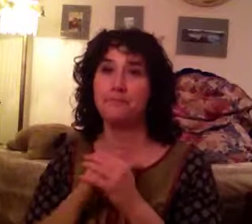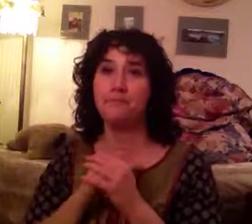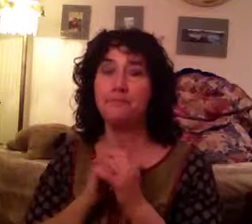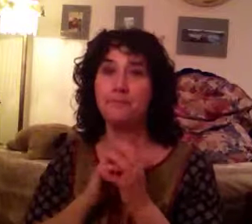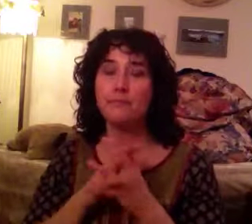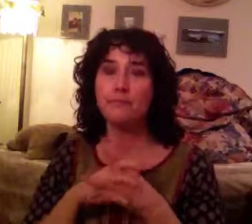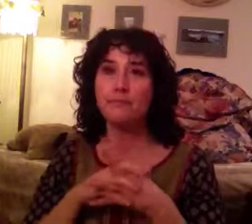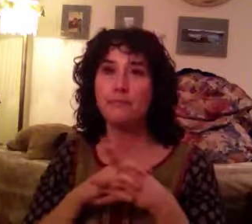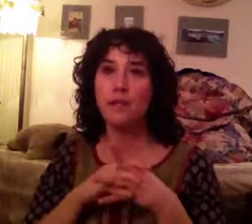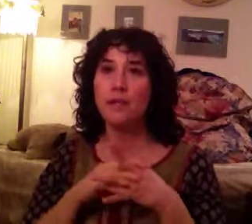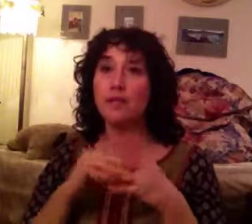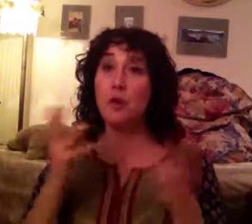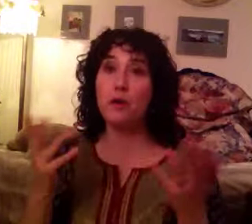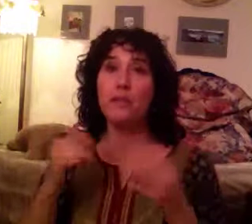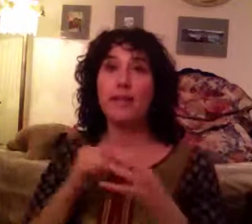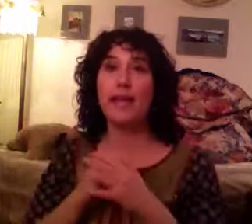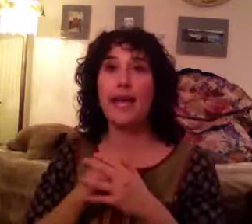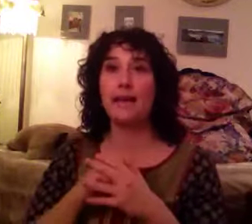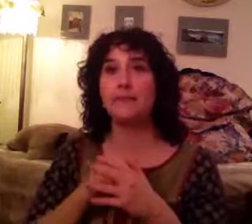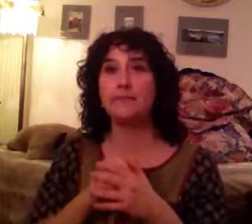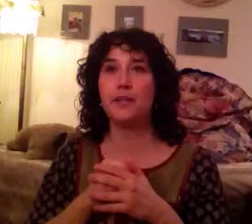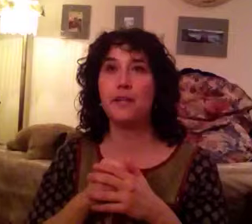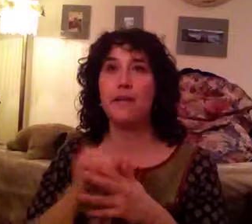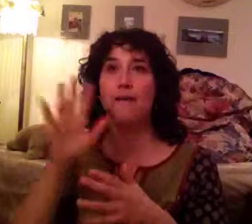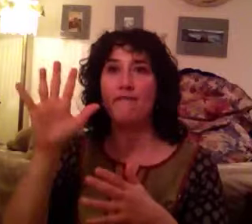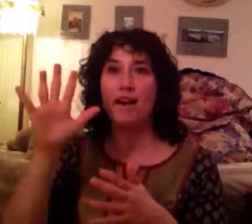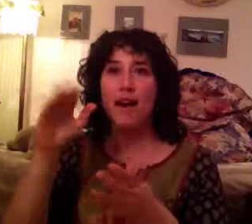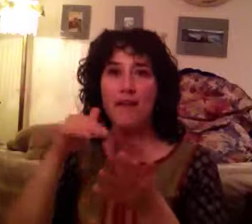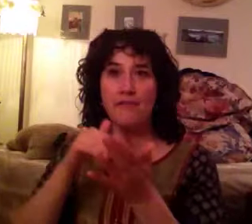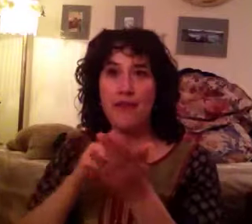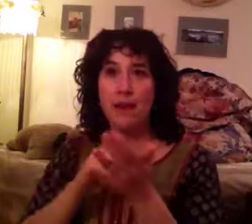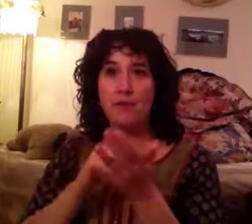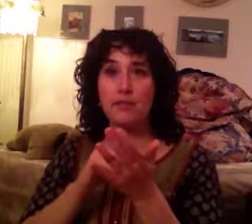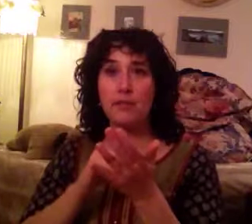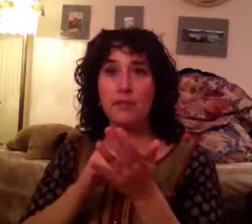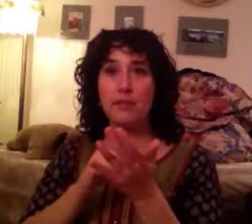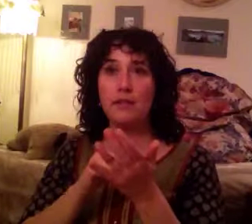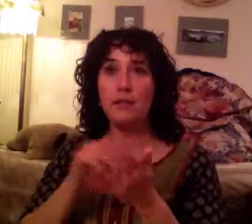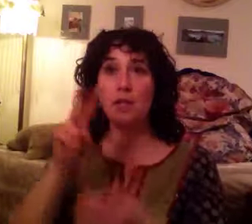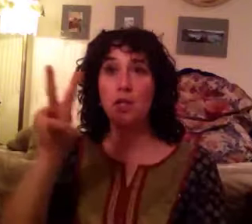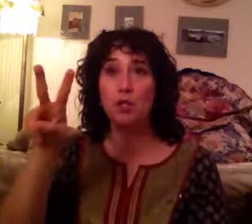So it would be like, you know, 5,000,